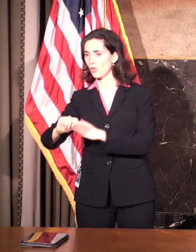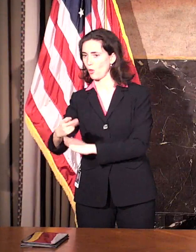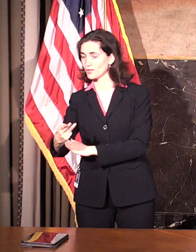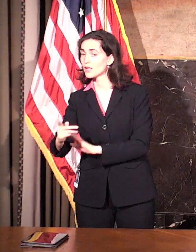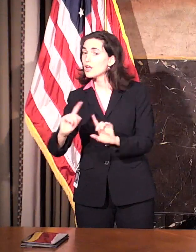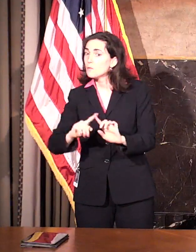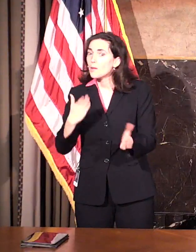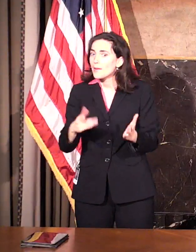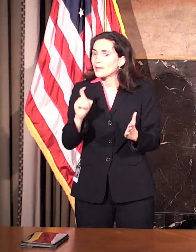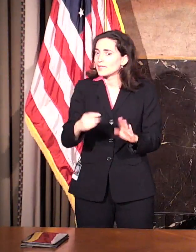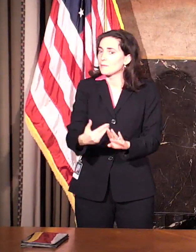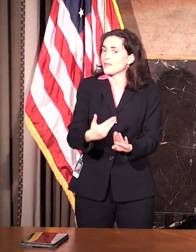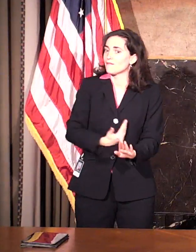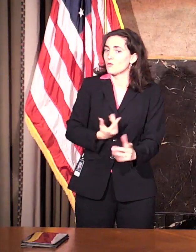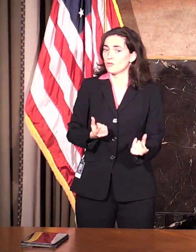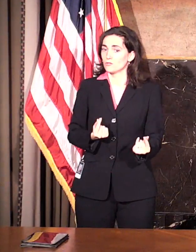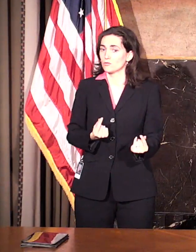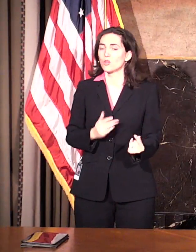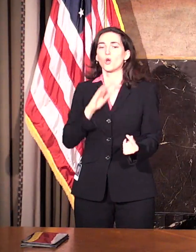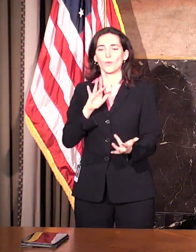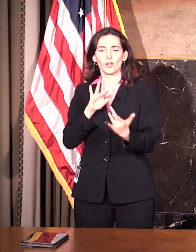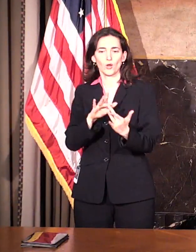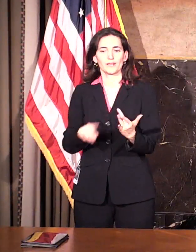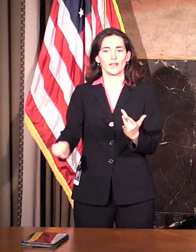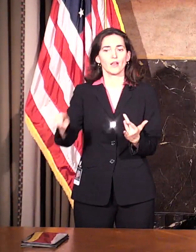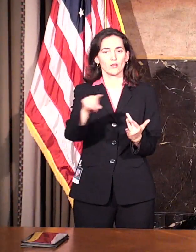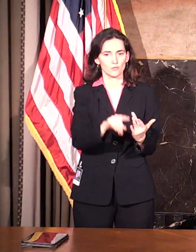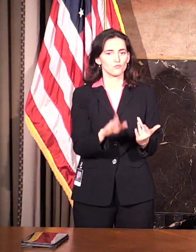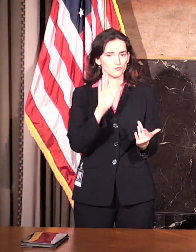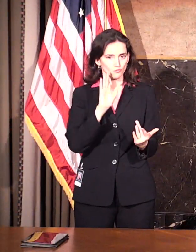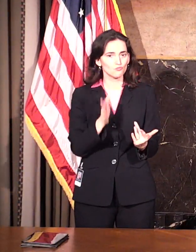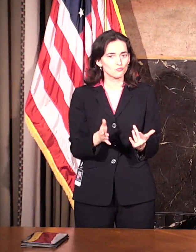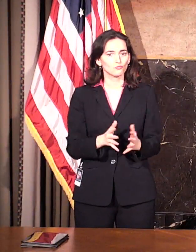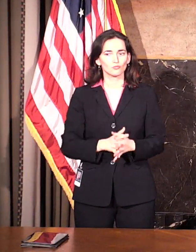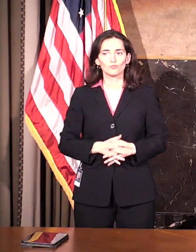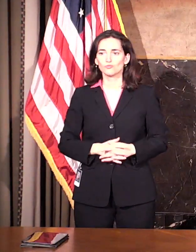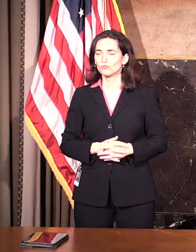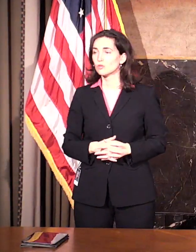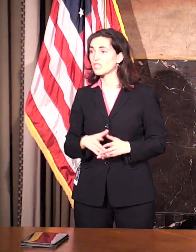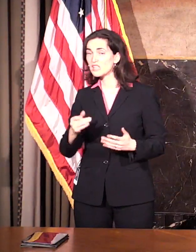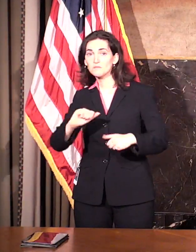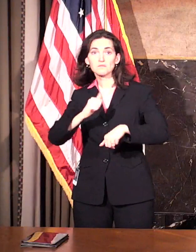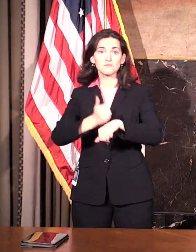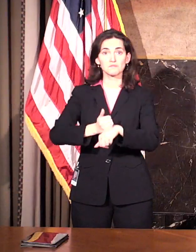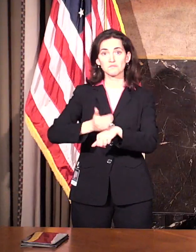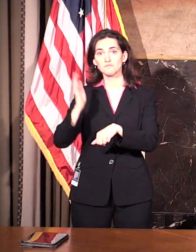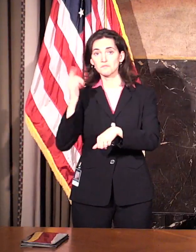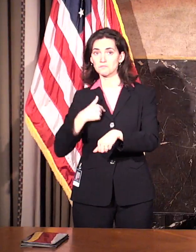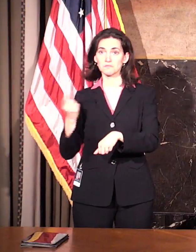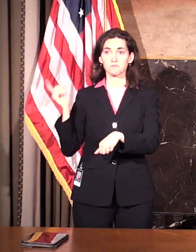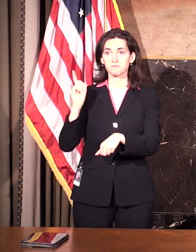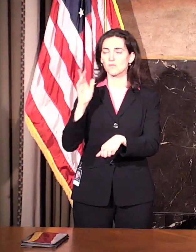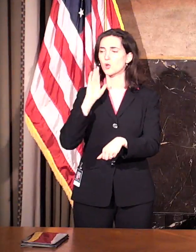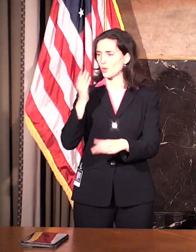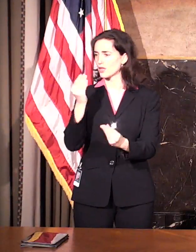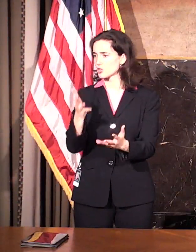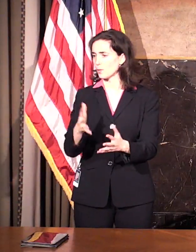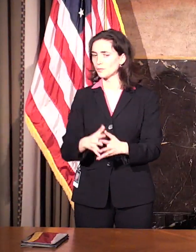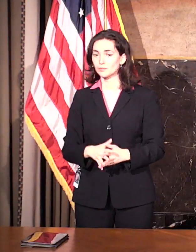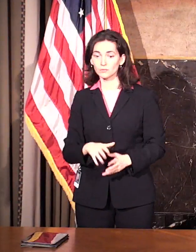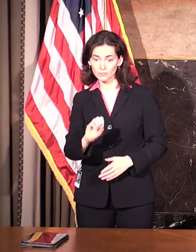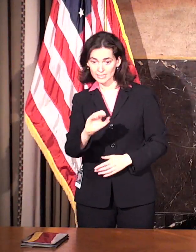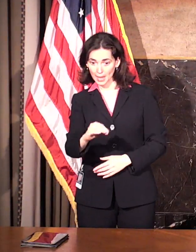speak to you before then, we will reach out to you and let you know that we're scheduling a press availability. So with that,